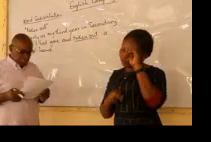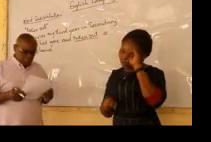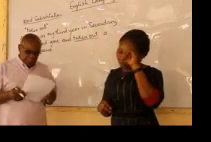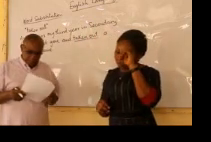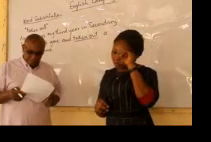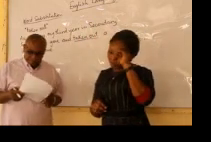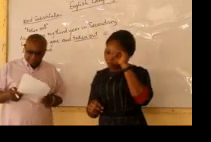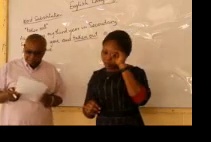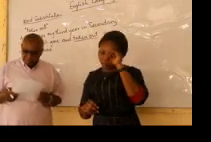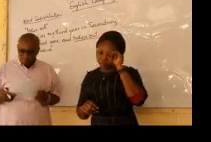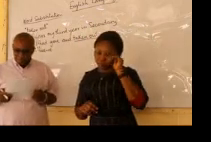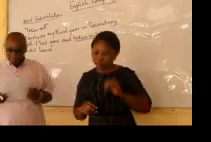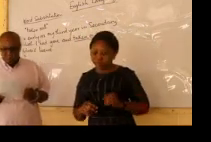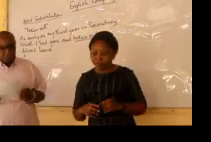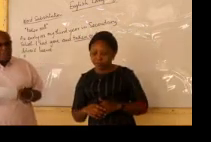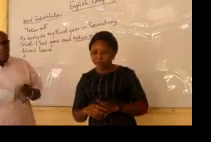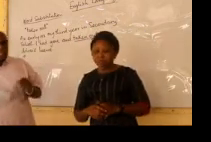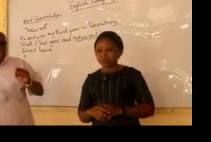is